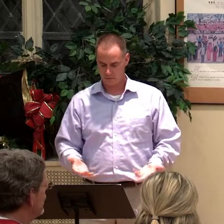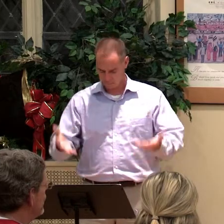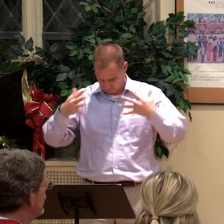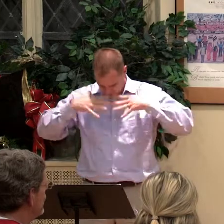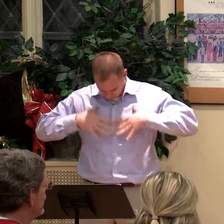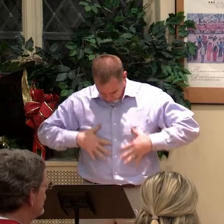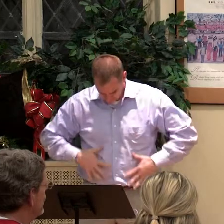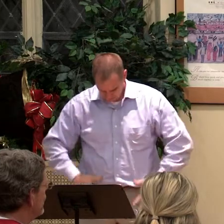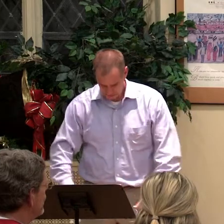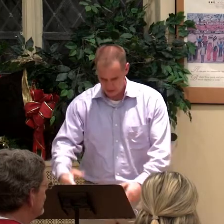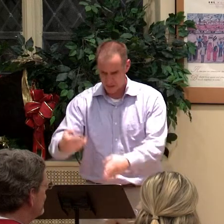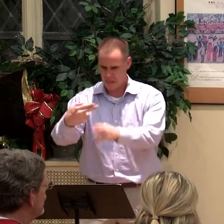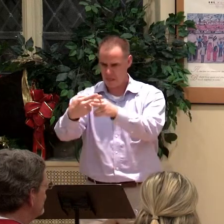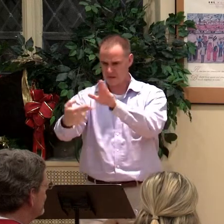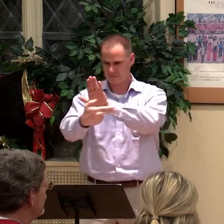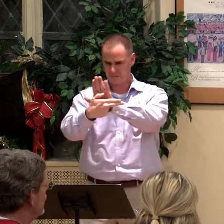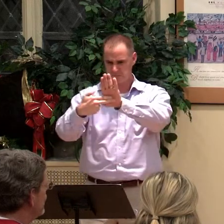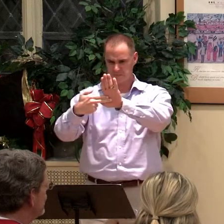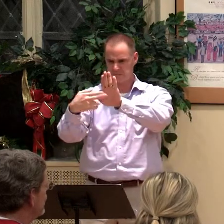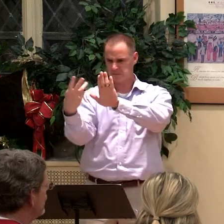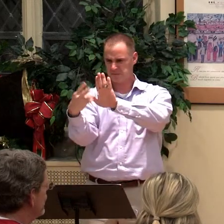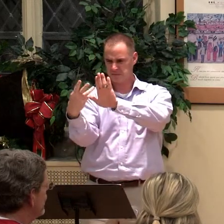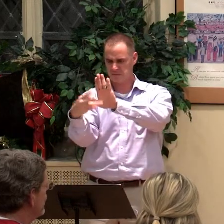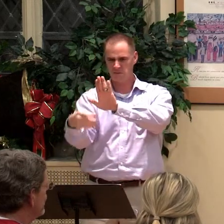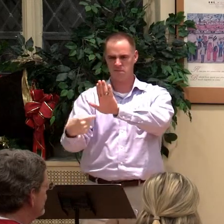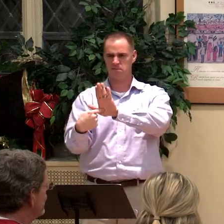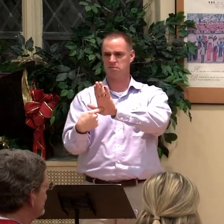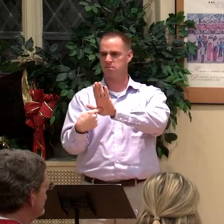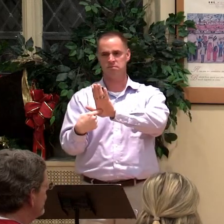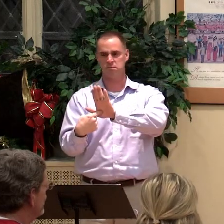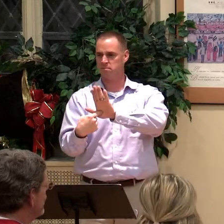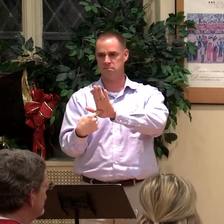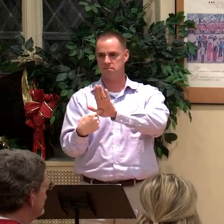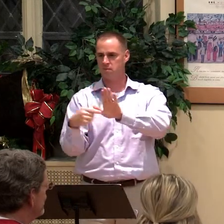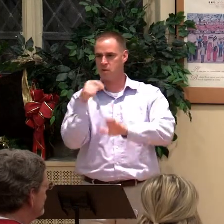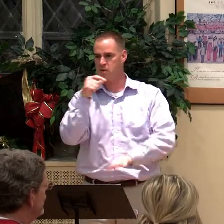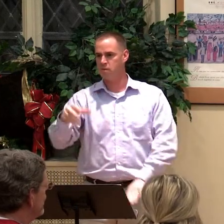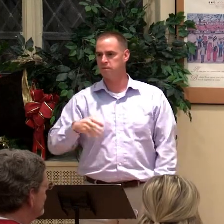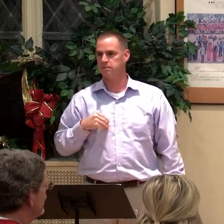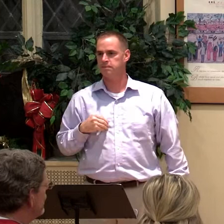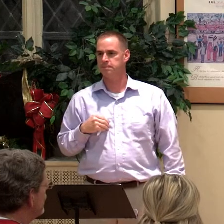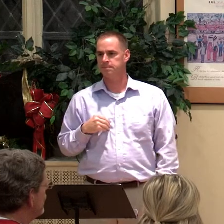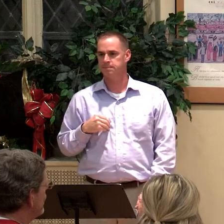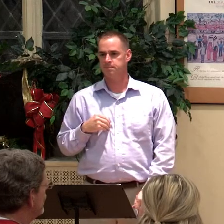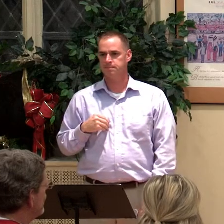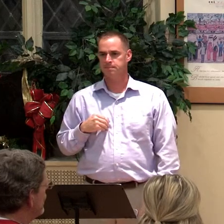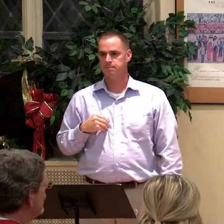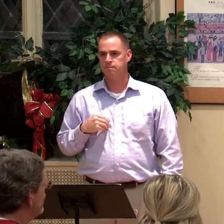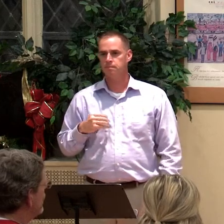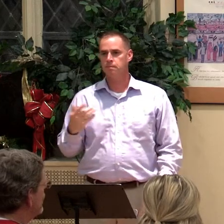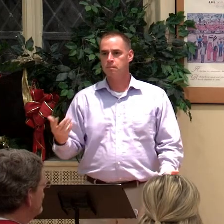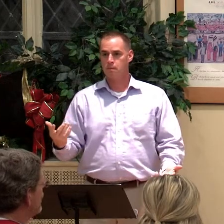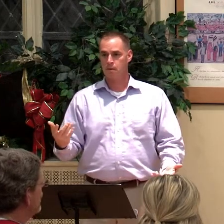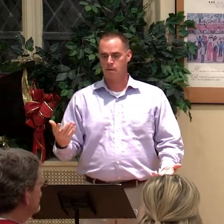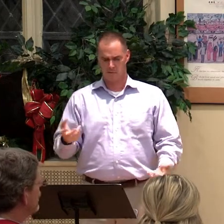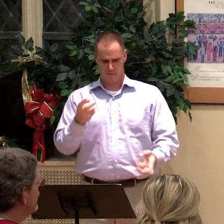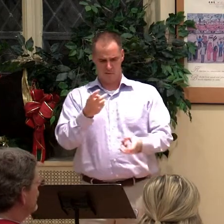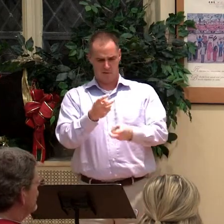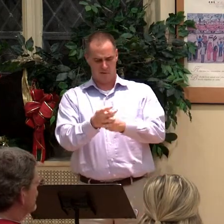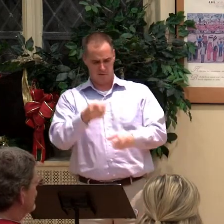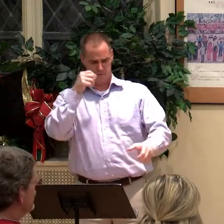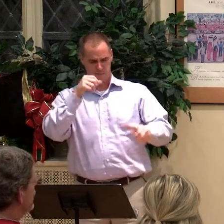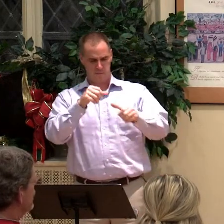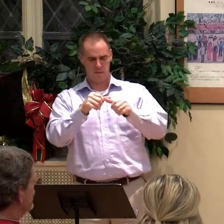by this name that isn't even mine is a burden I refuse to continue to carry. I don't see how hard it is to remember